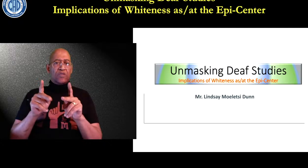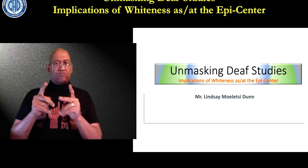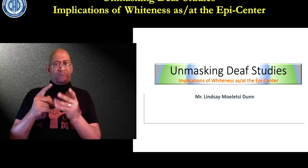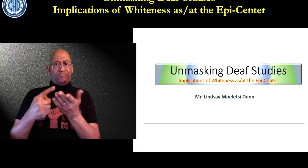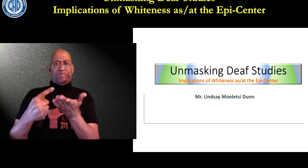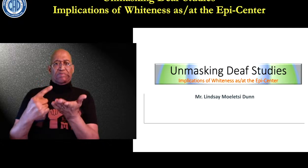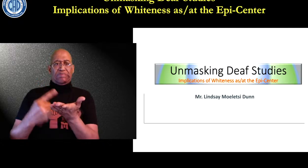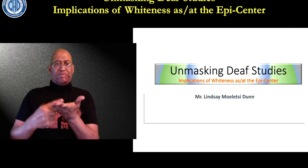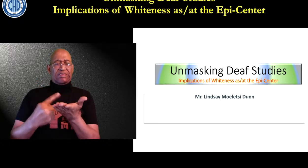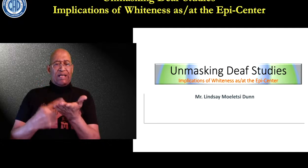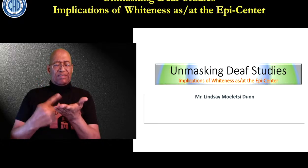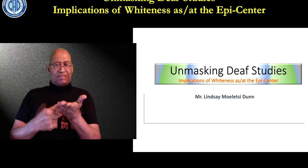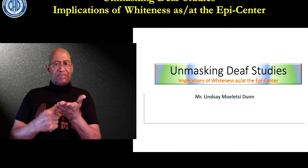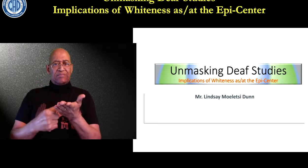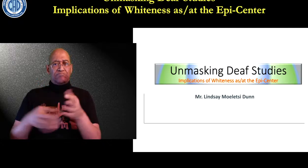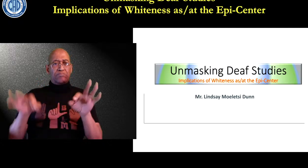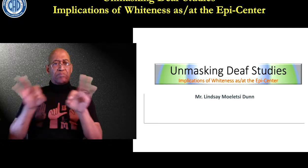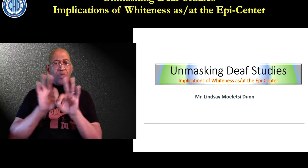How can we